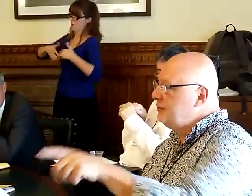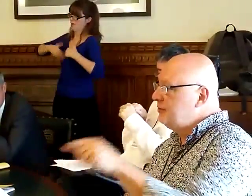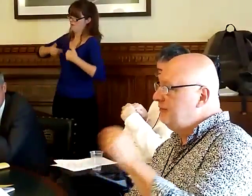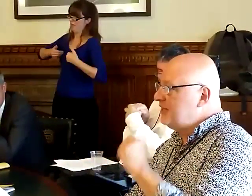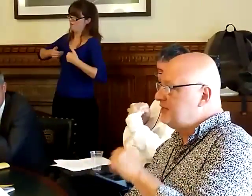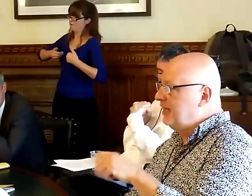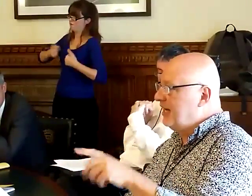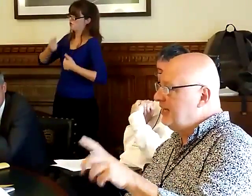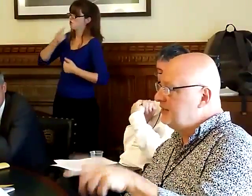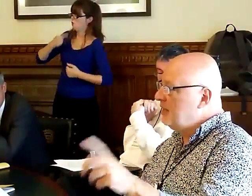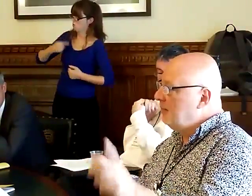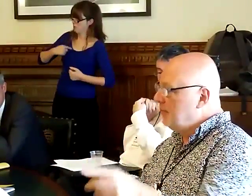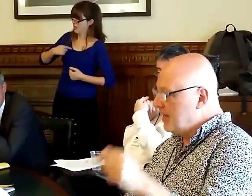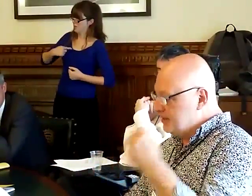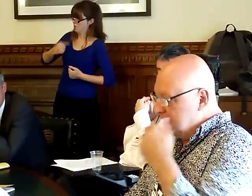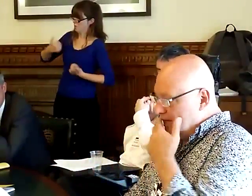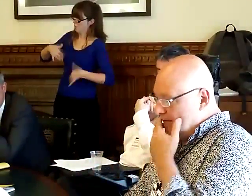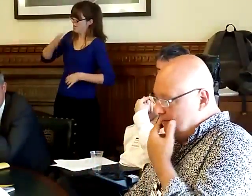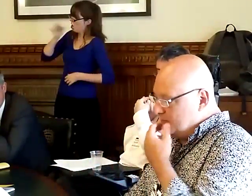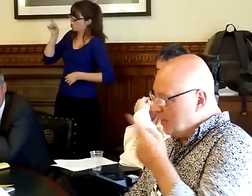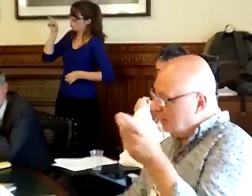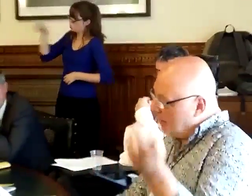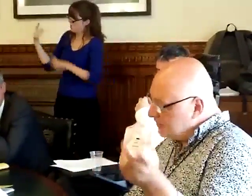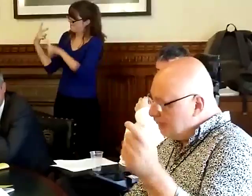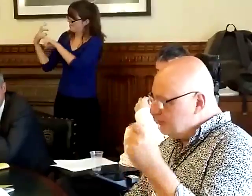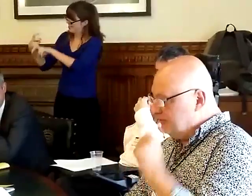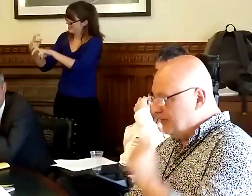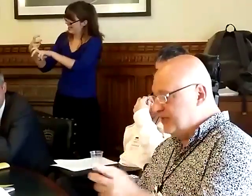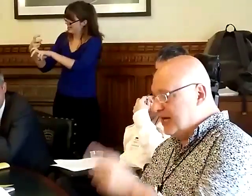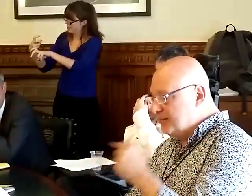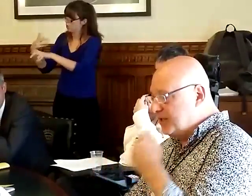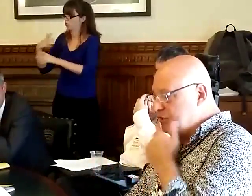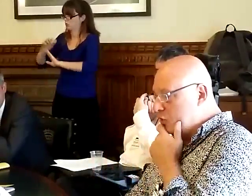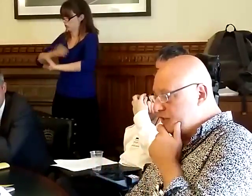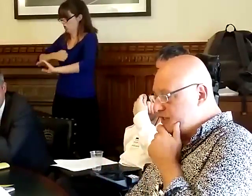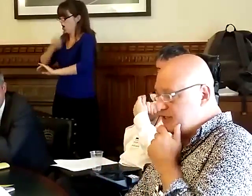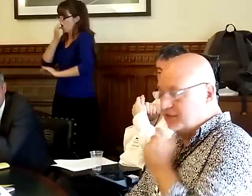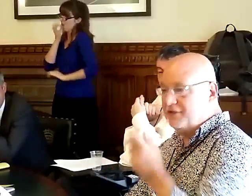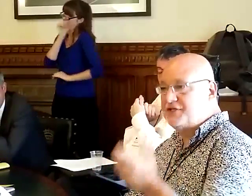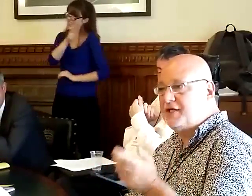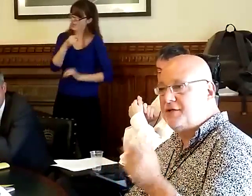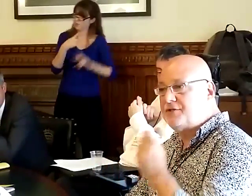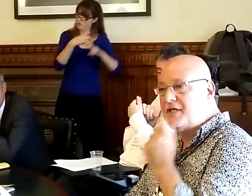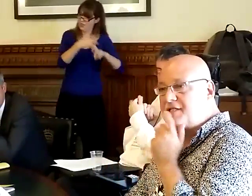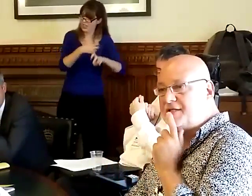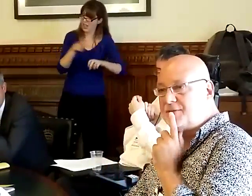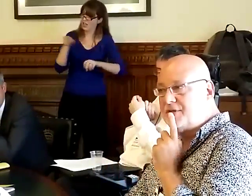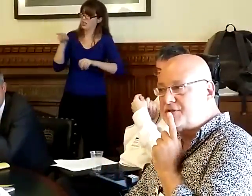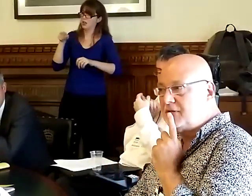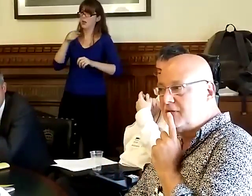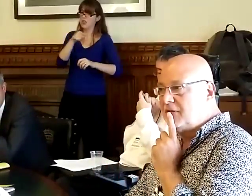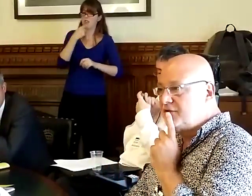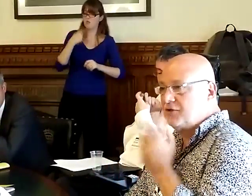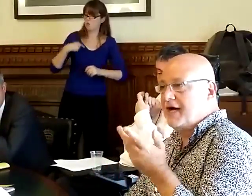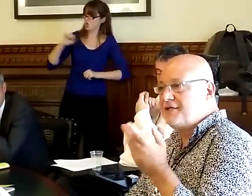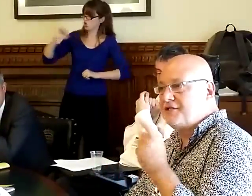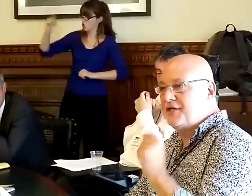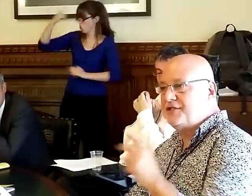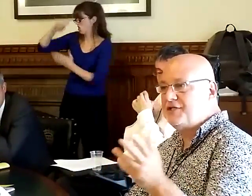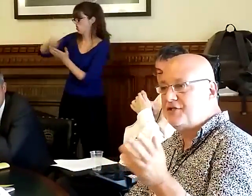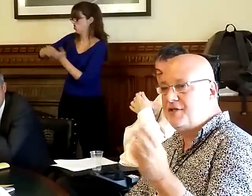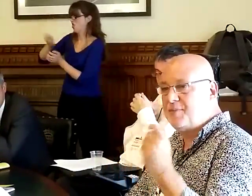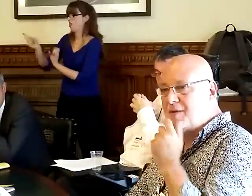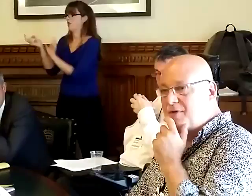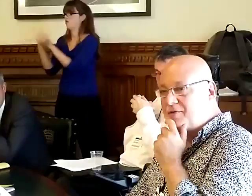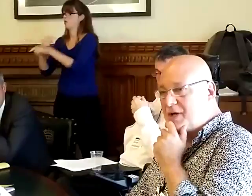we've asked you to investigate, but ask them to investigate, but it's your decision. And CQC said to us, it's not